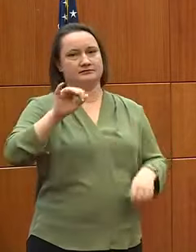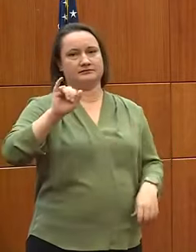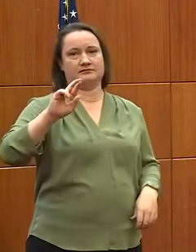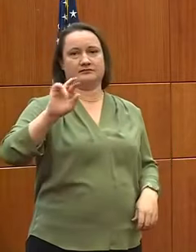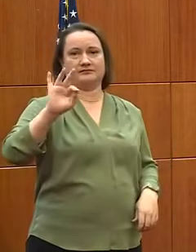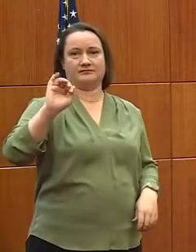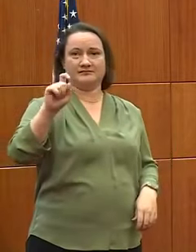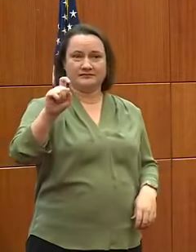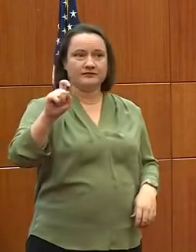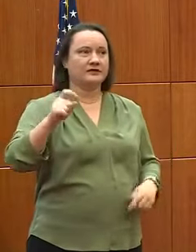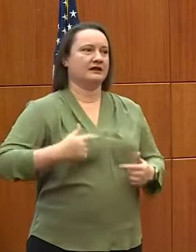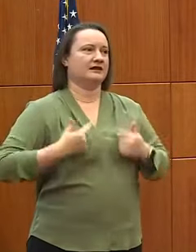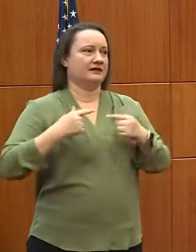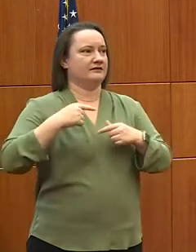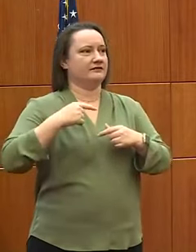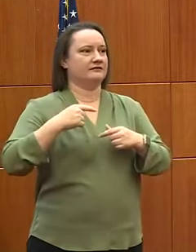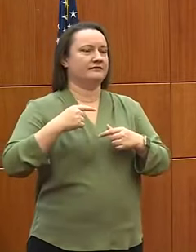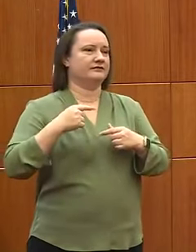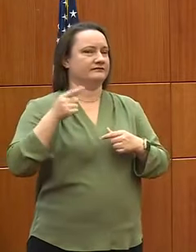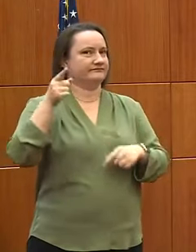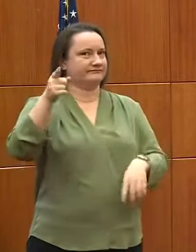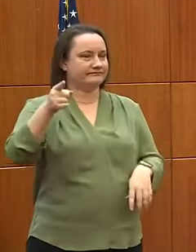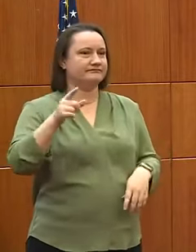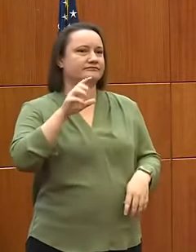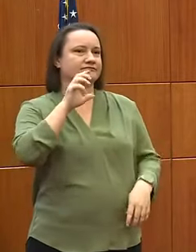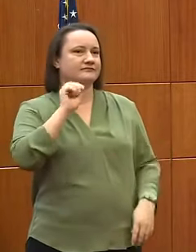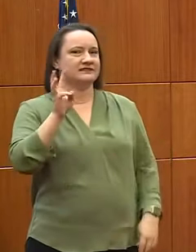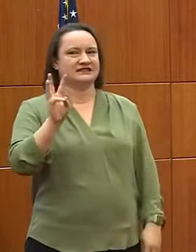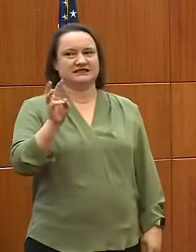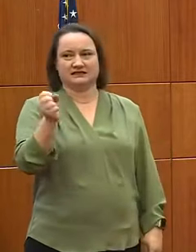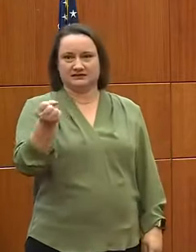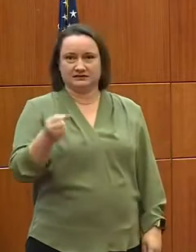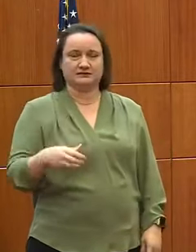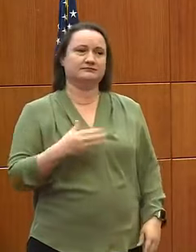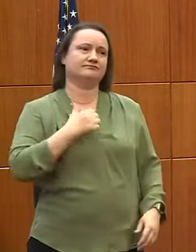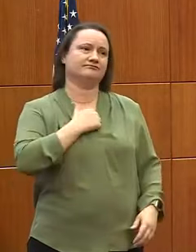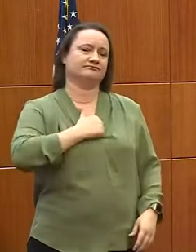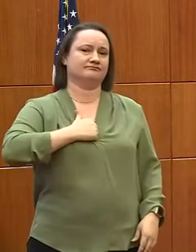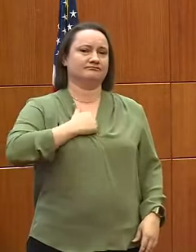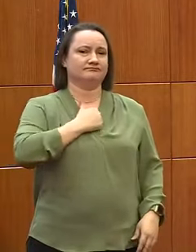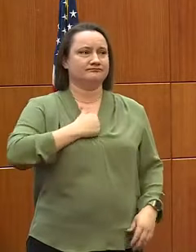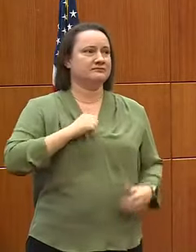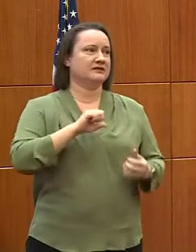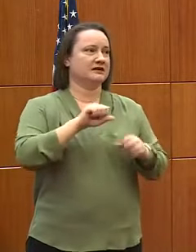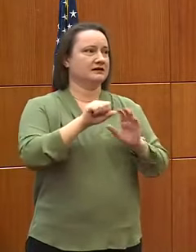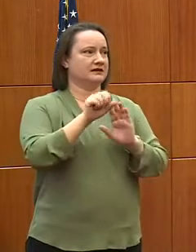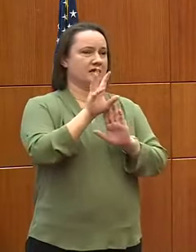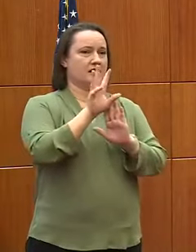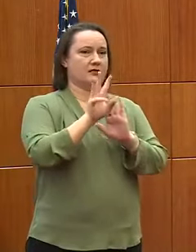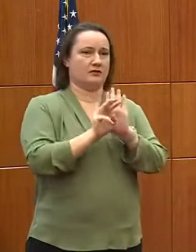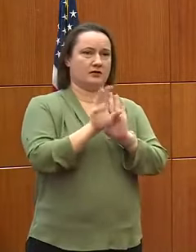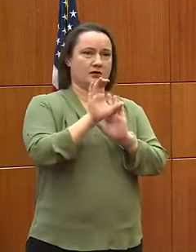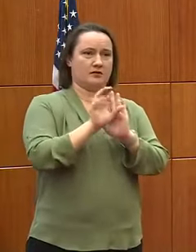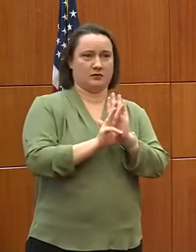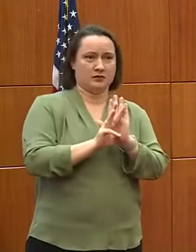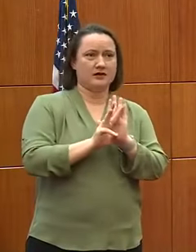60s. My sympathies and those of the entire Commonwealth go out to his family and loved